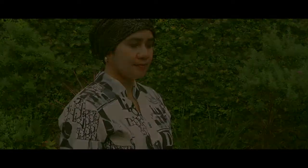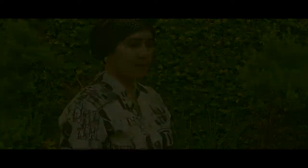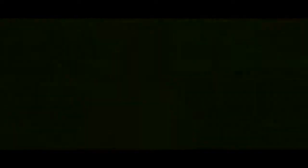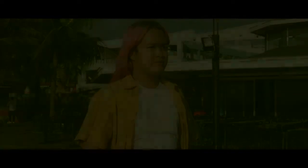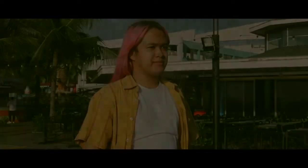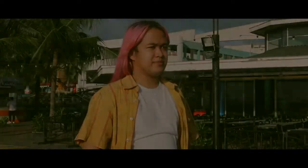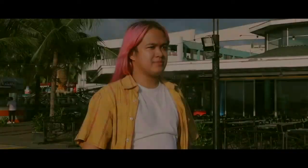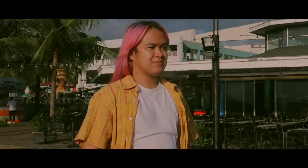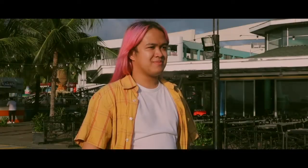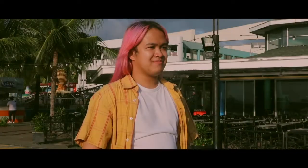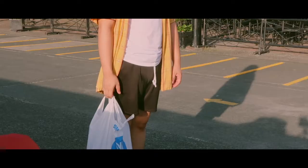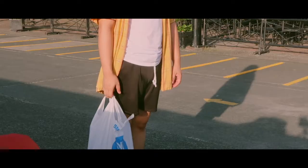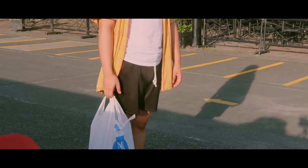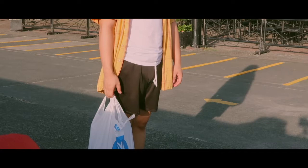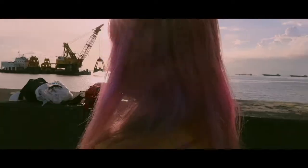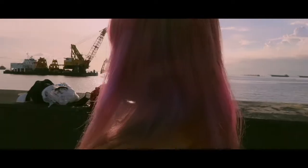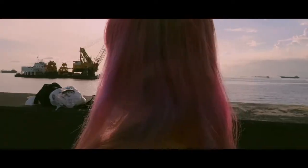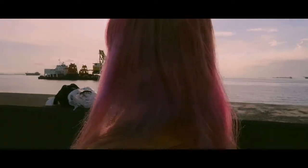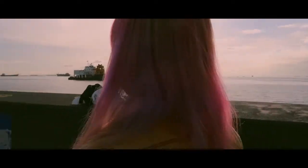Wish 107.5